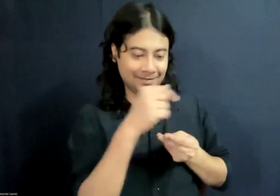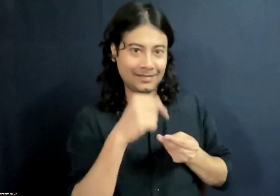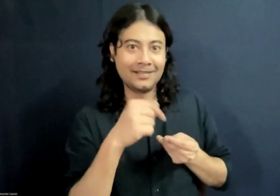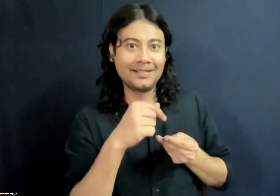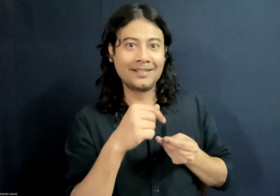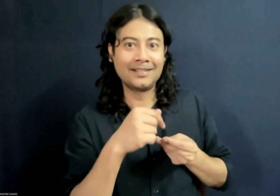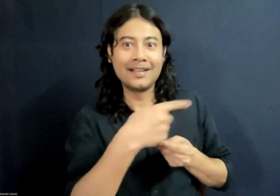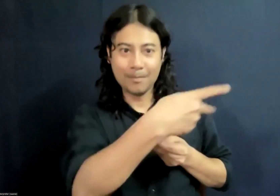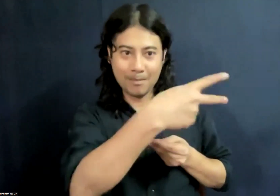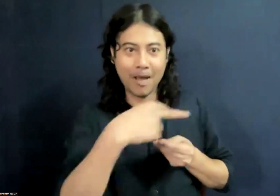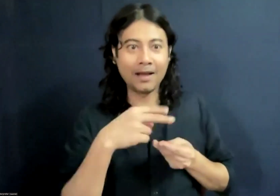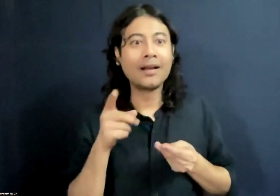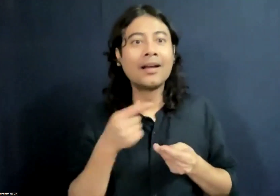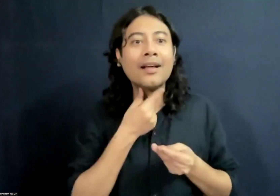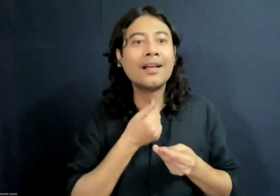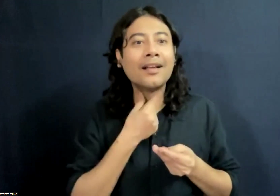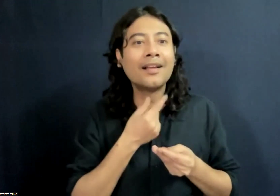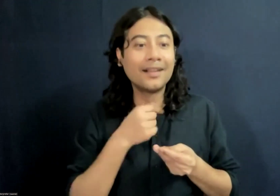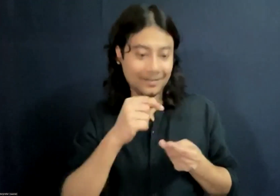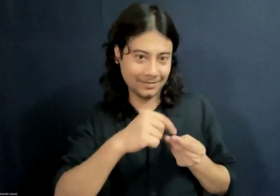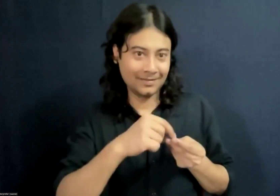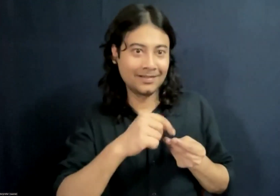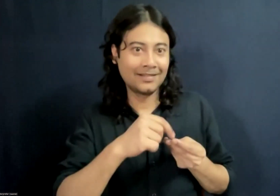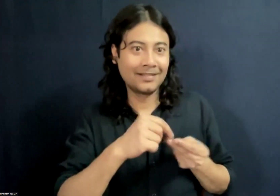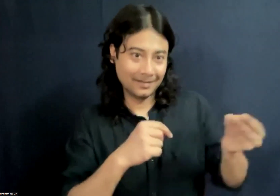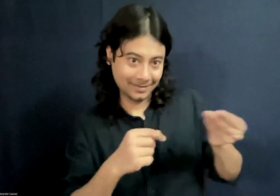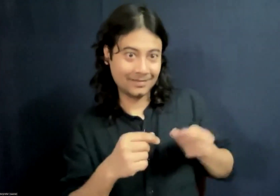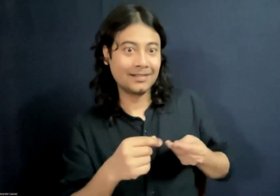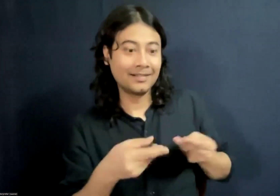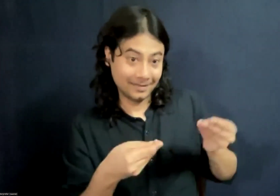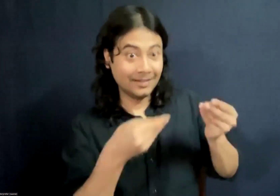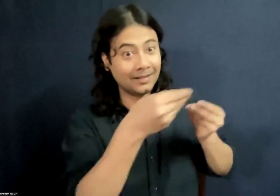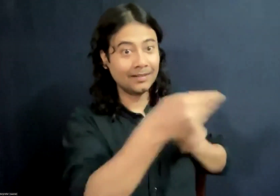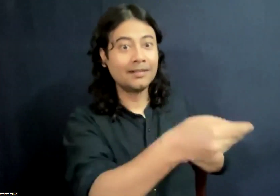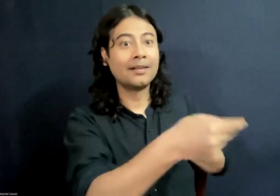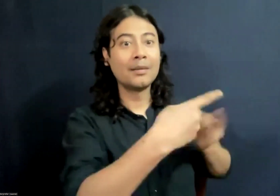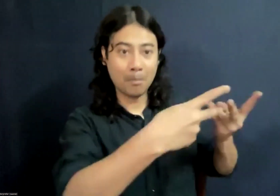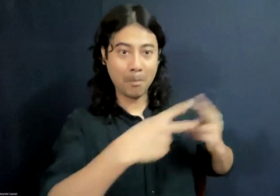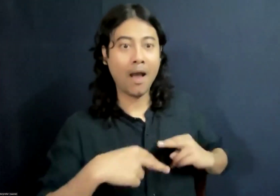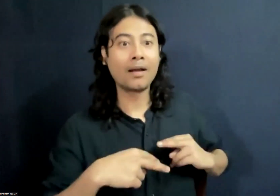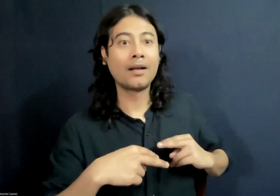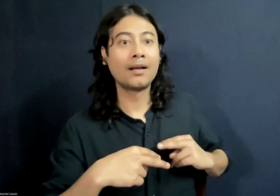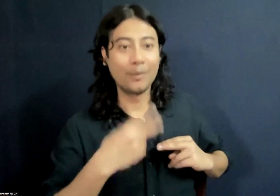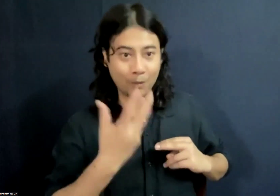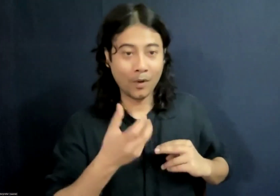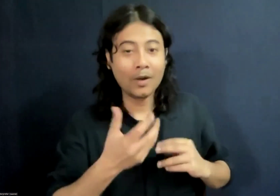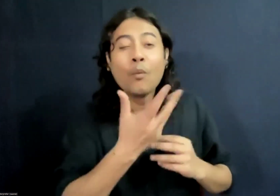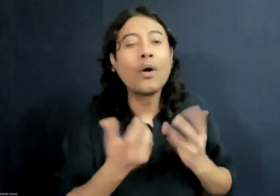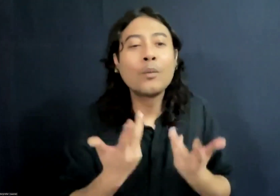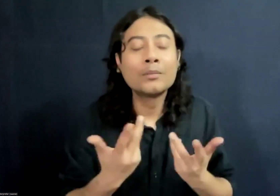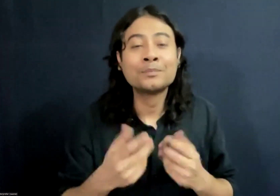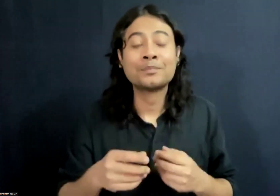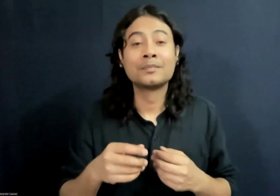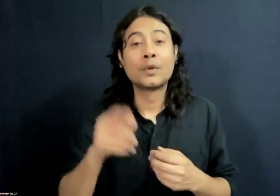what do I want? I want that my name should be published in the newspaper.